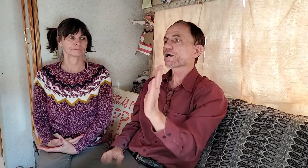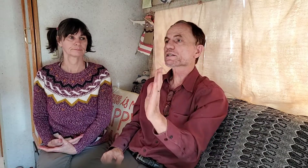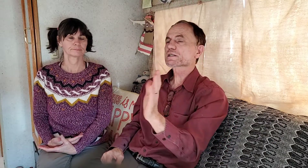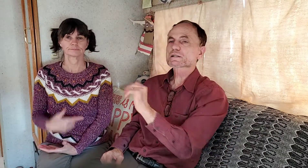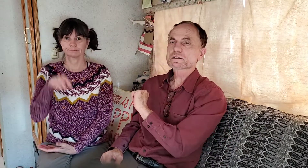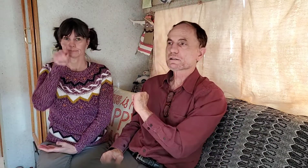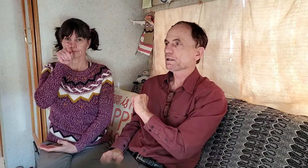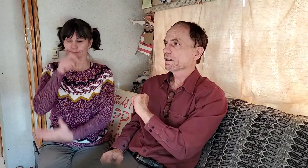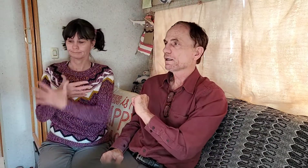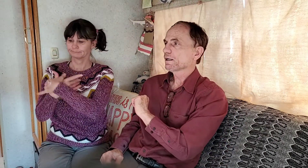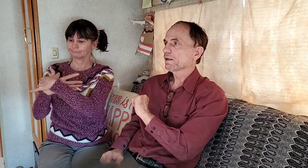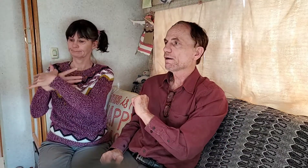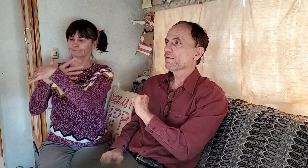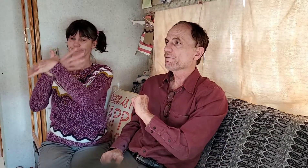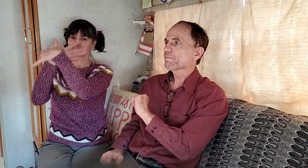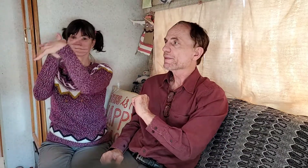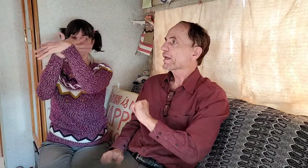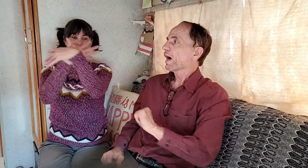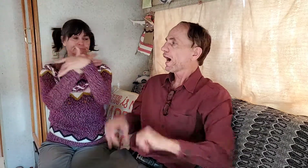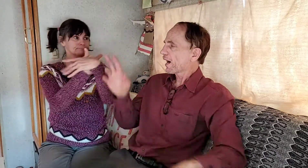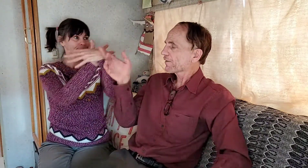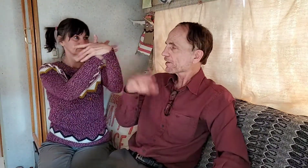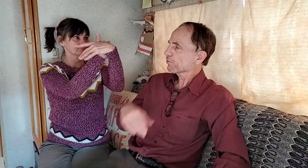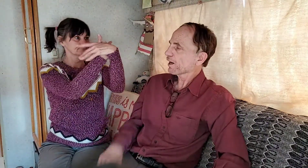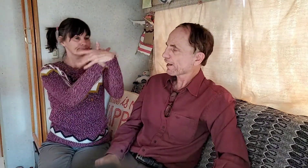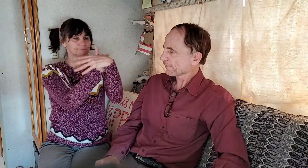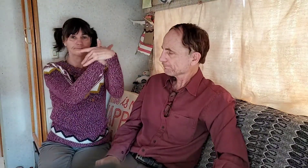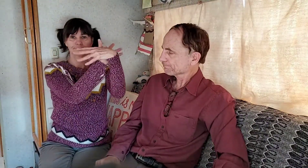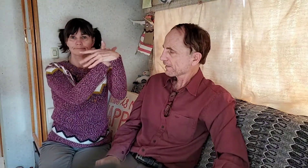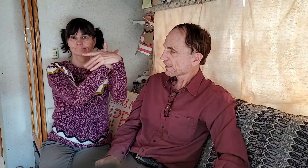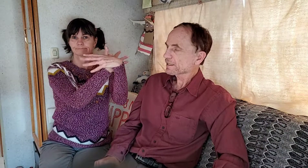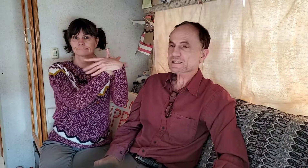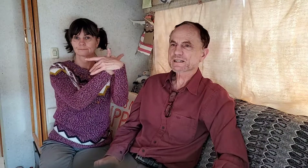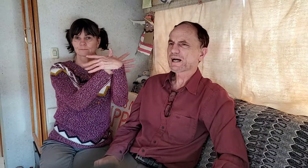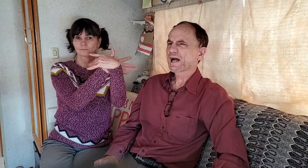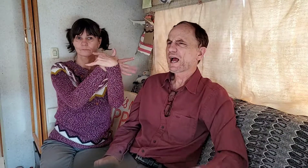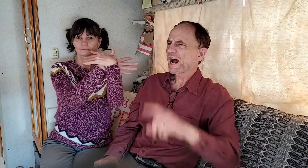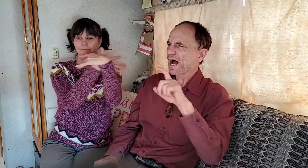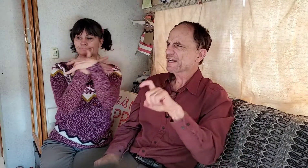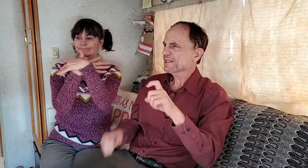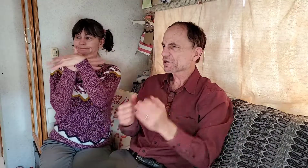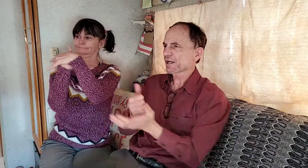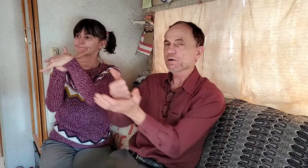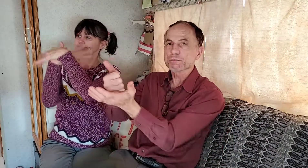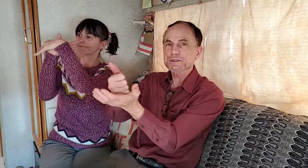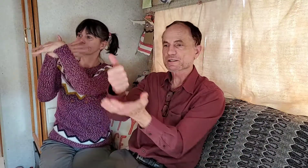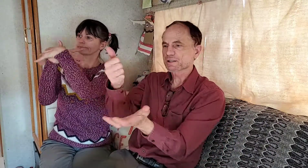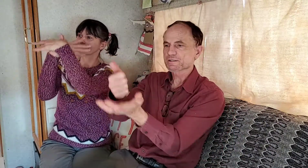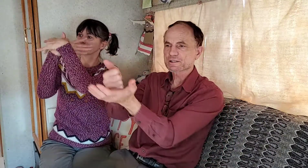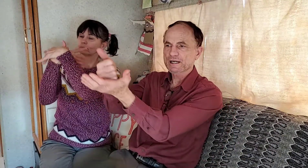Horus. Ah, there you are. Listen, I need your help. another sign. Help.